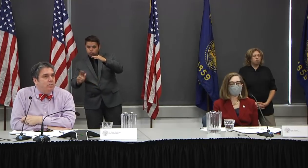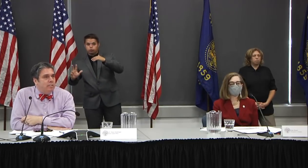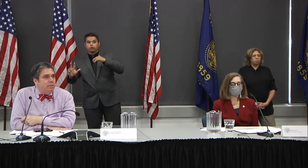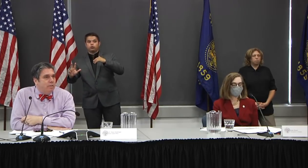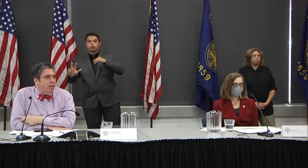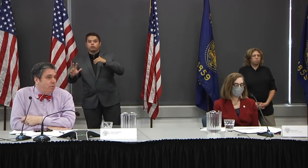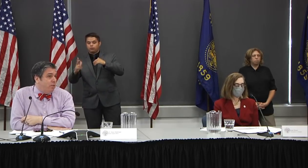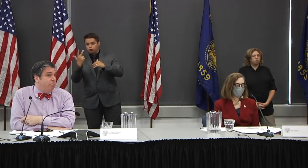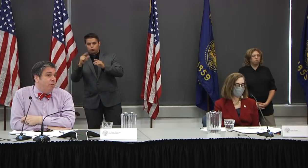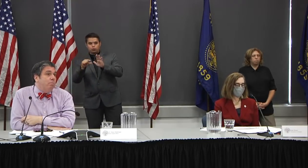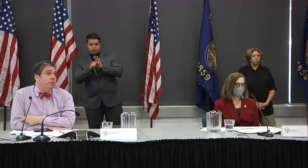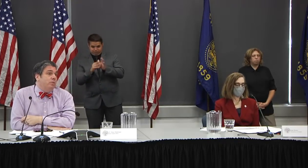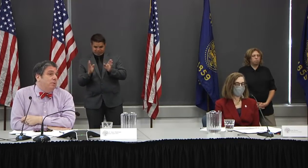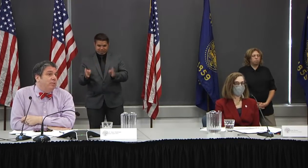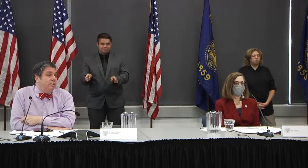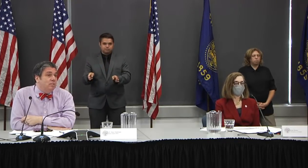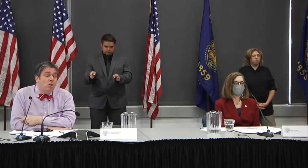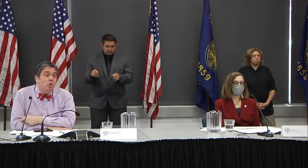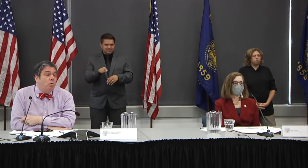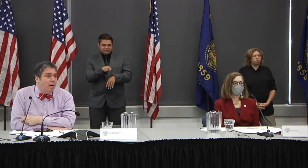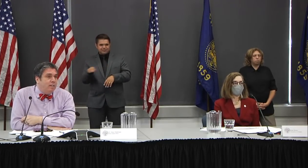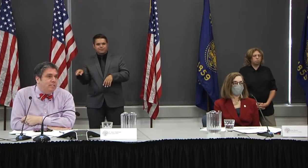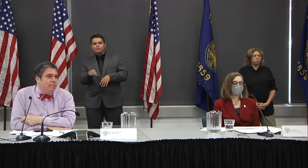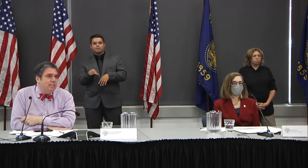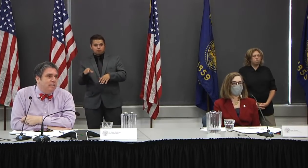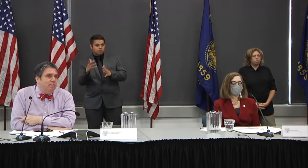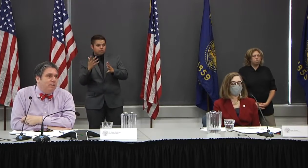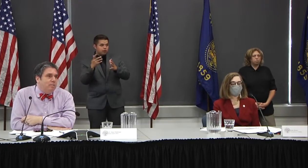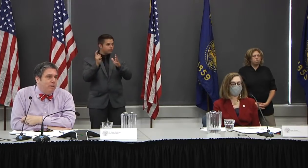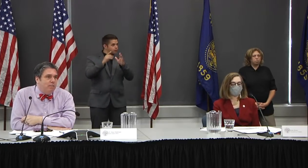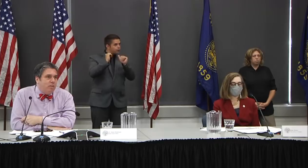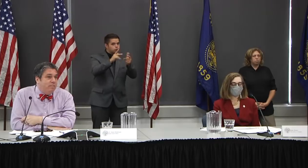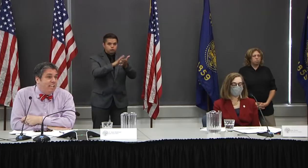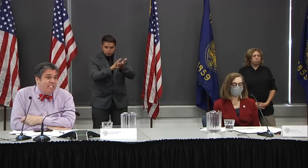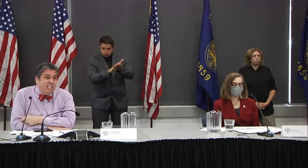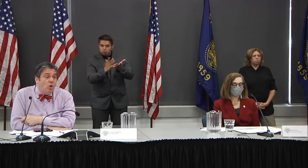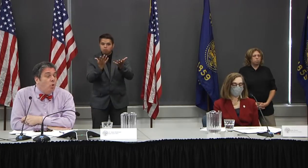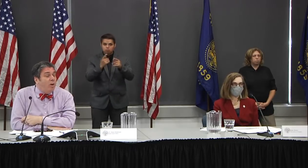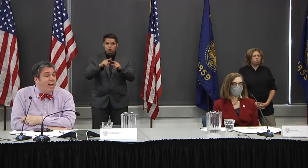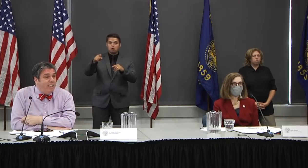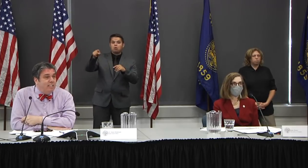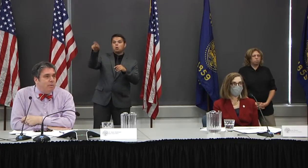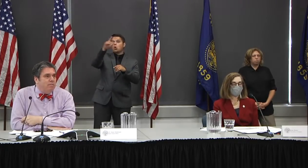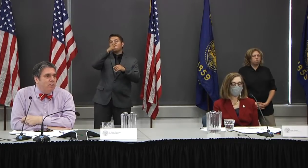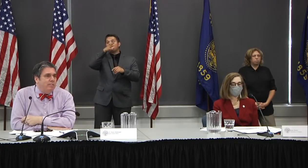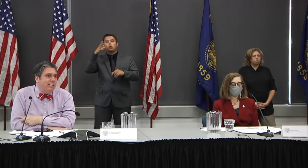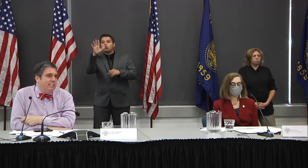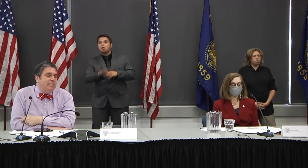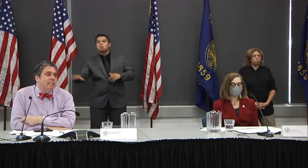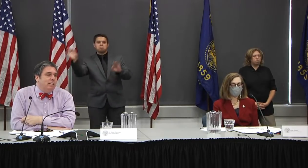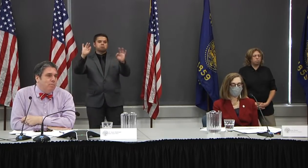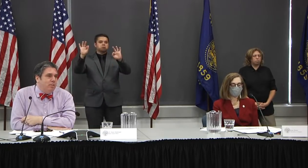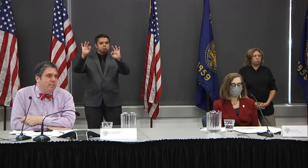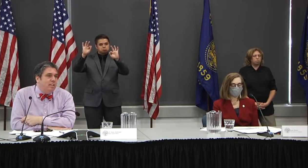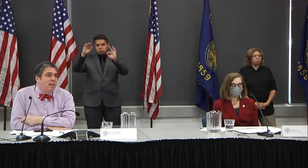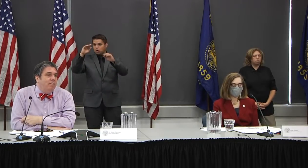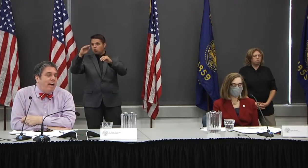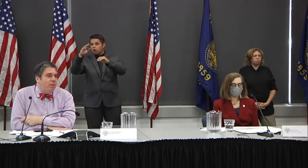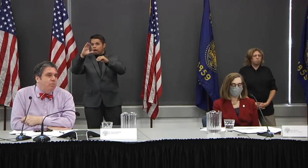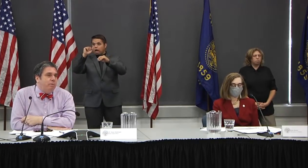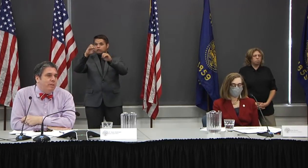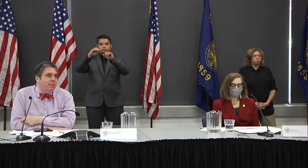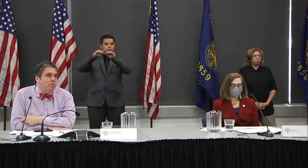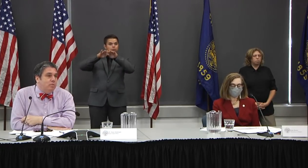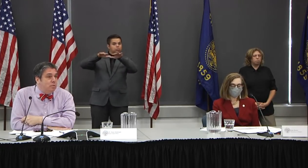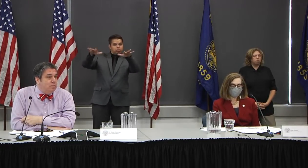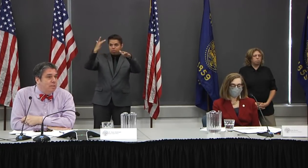very closely with our rural and remote communities who aren't seeing significant spread of COVID-19 or any spread of COVID-19 in the communities, of how